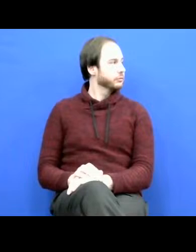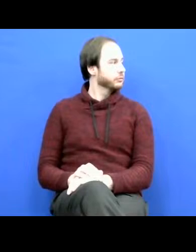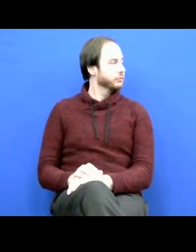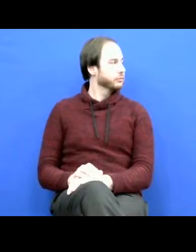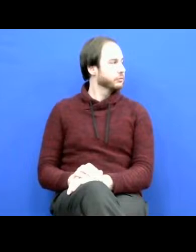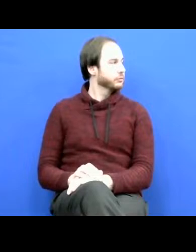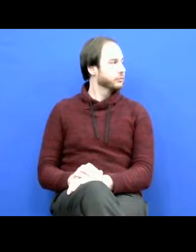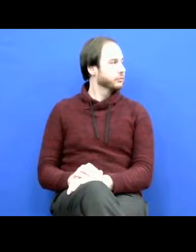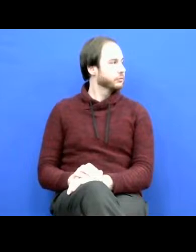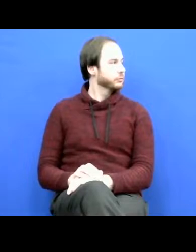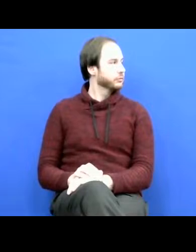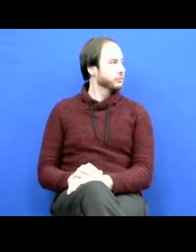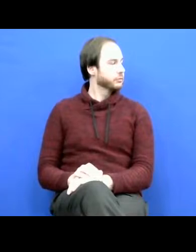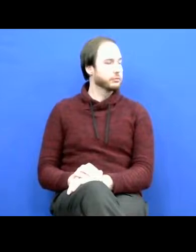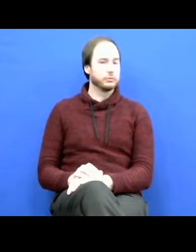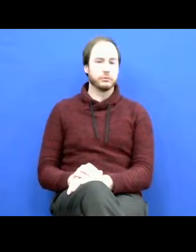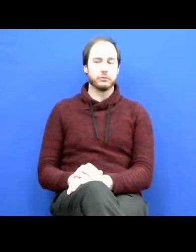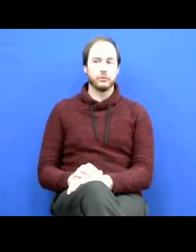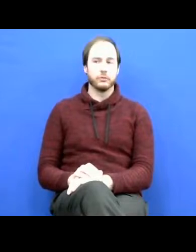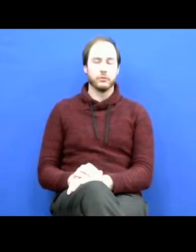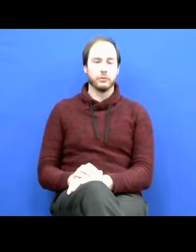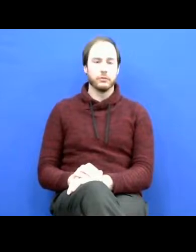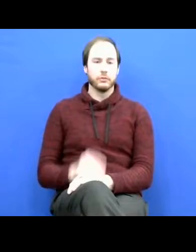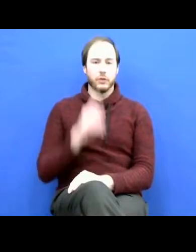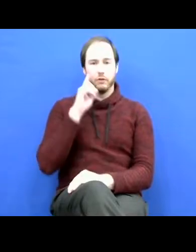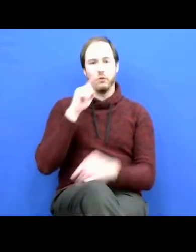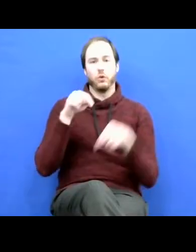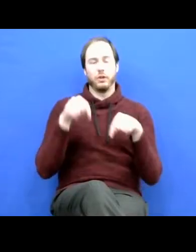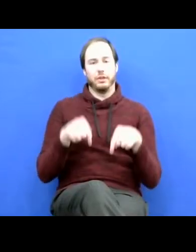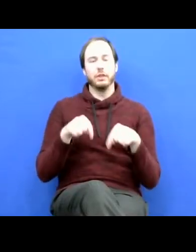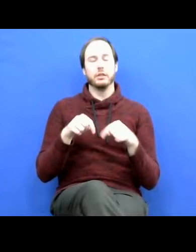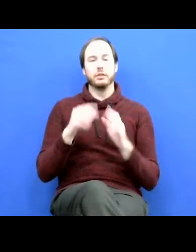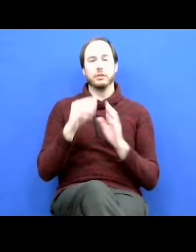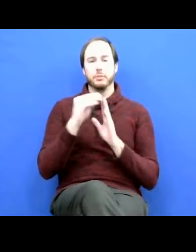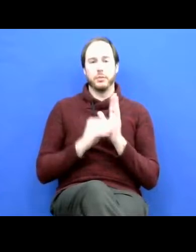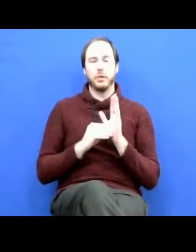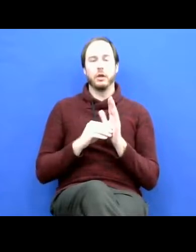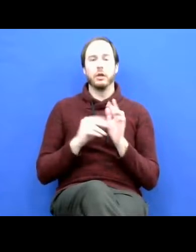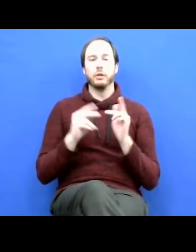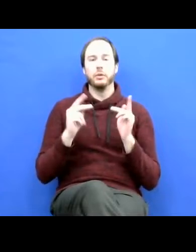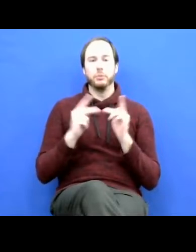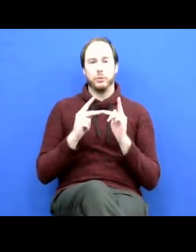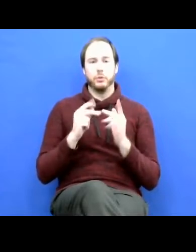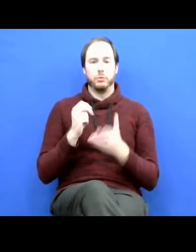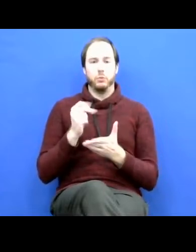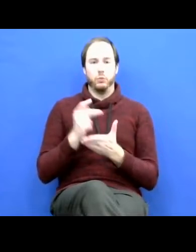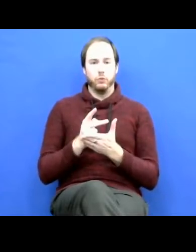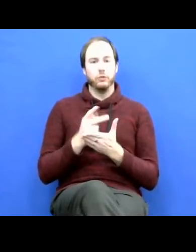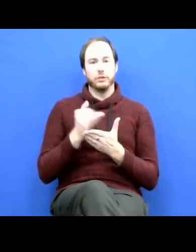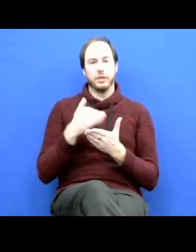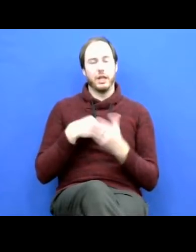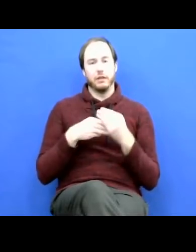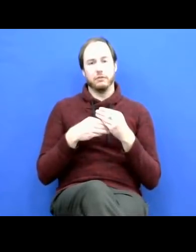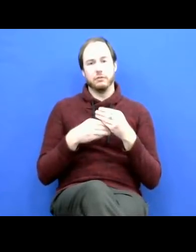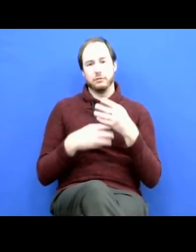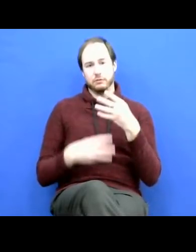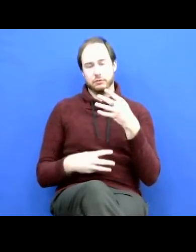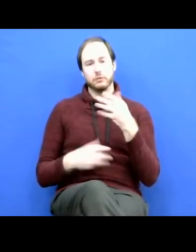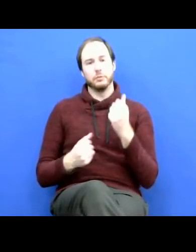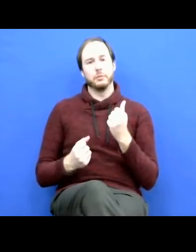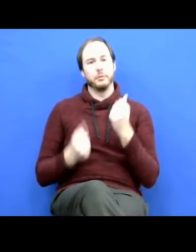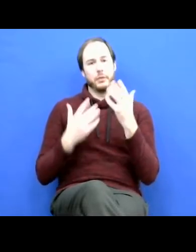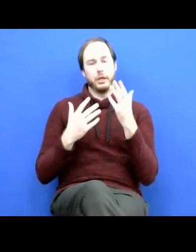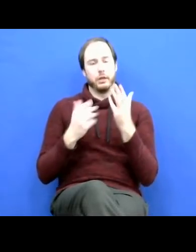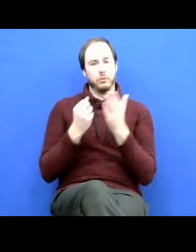even with regards to this special use permit approval, there are a number of other approvals that